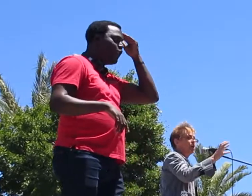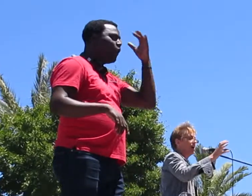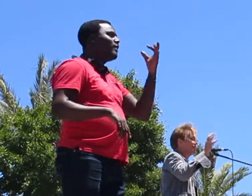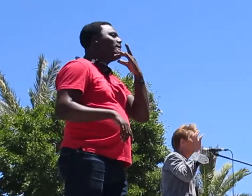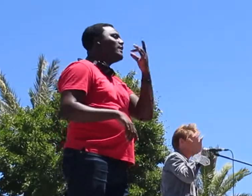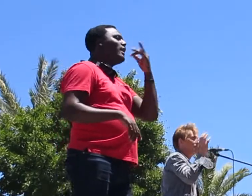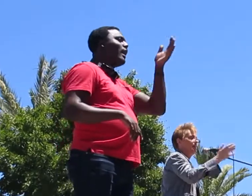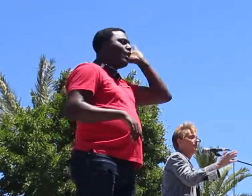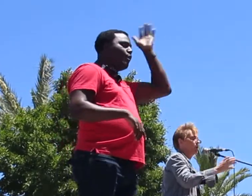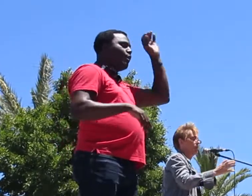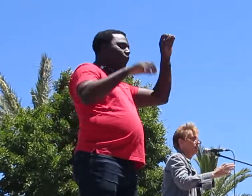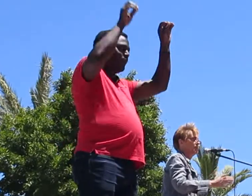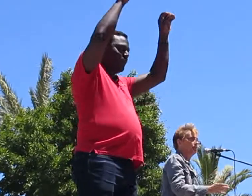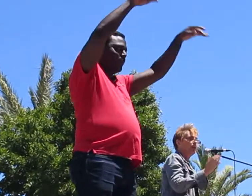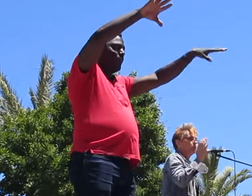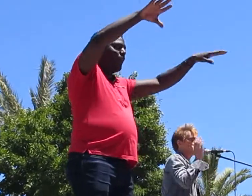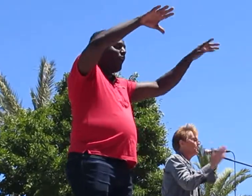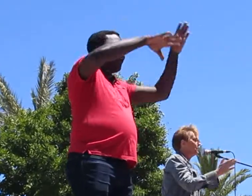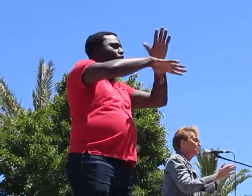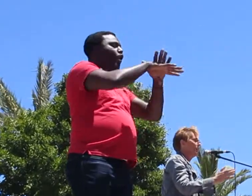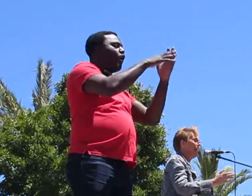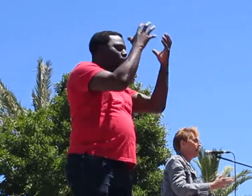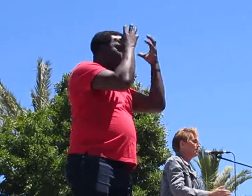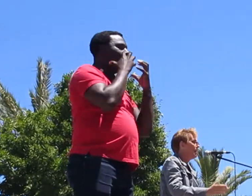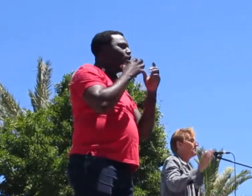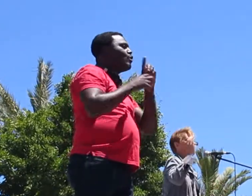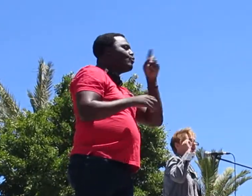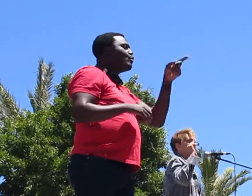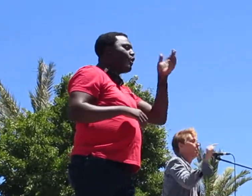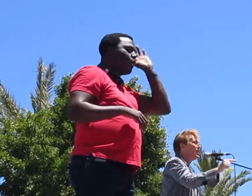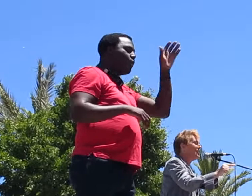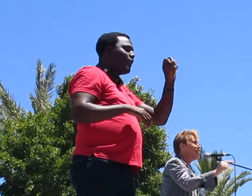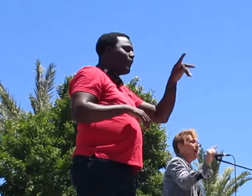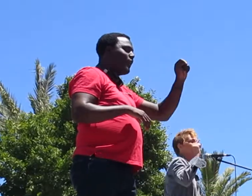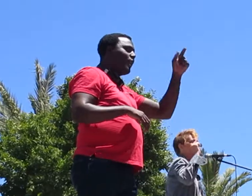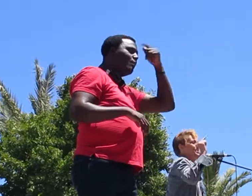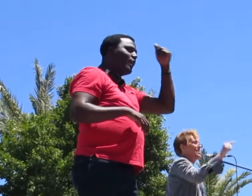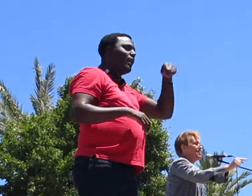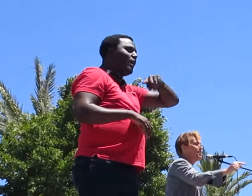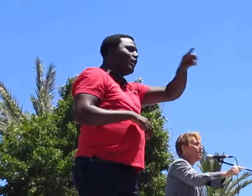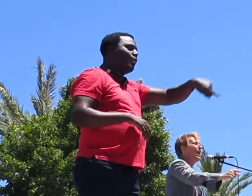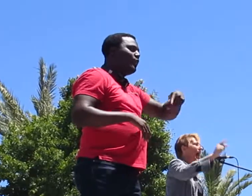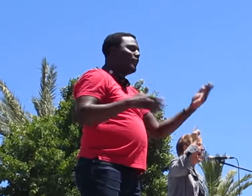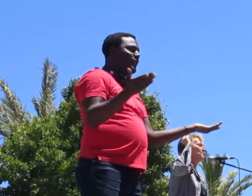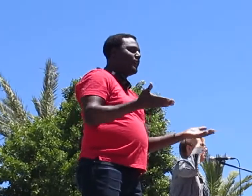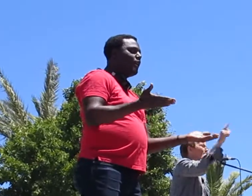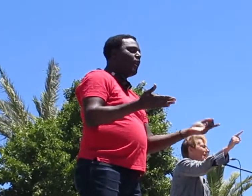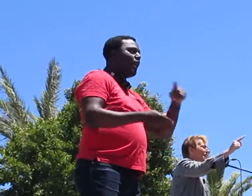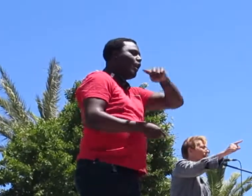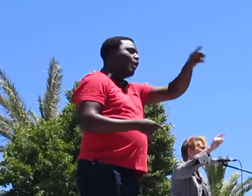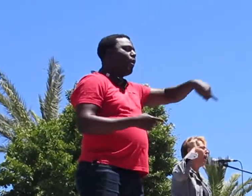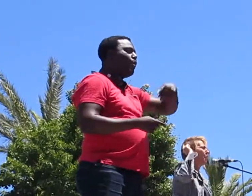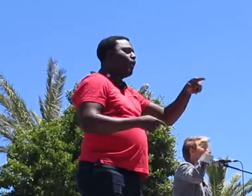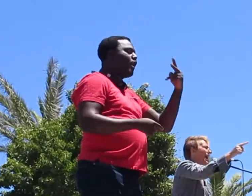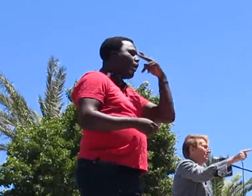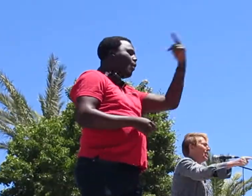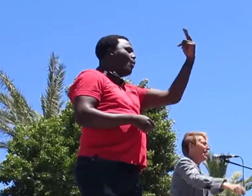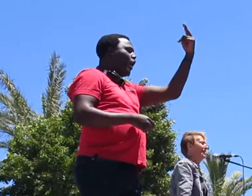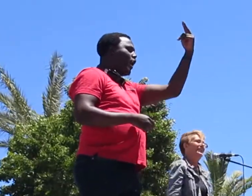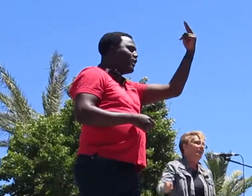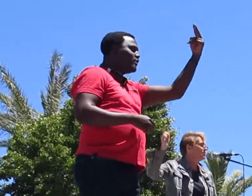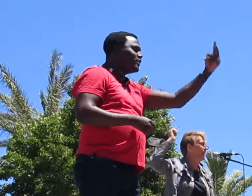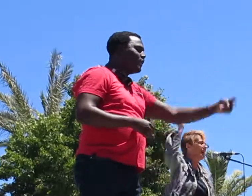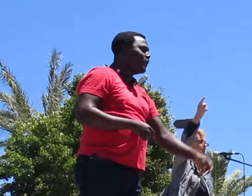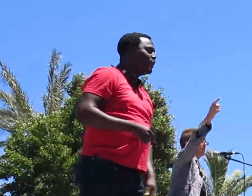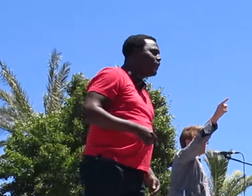will shine on their darkness. Truth will out because we are here and we are